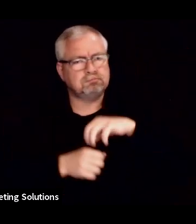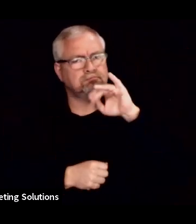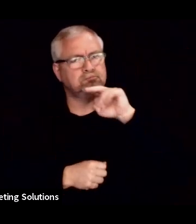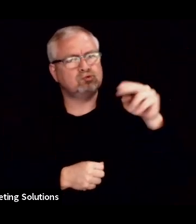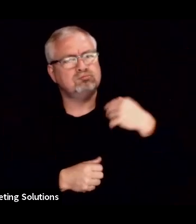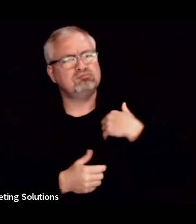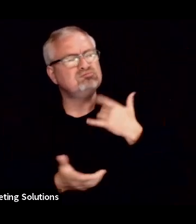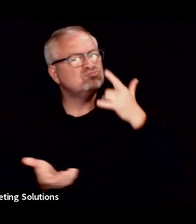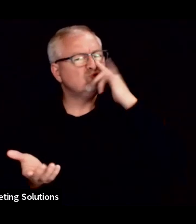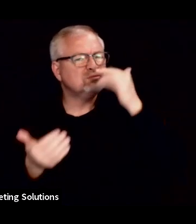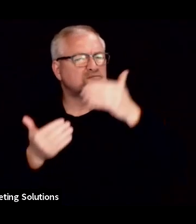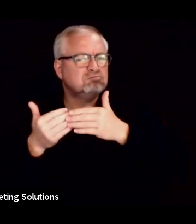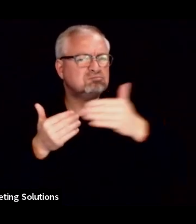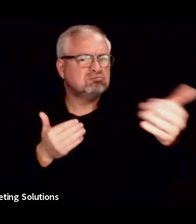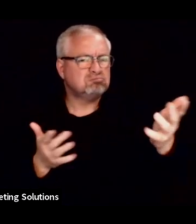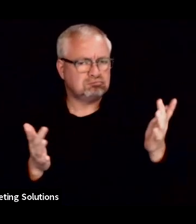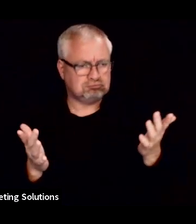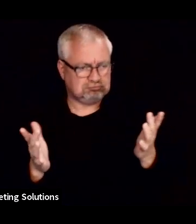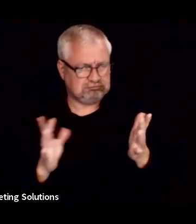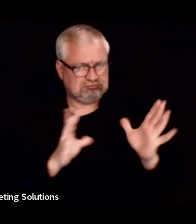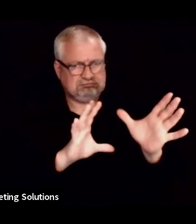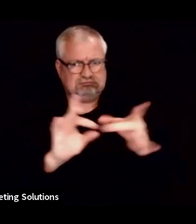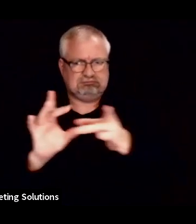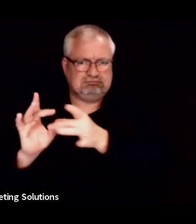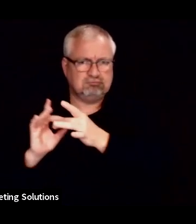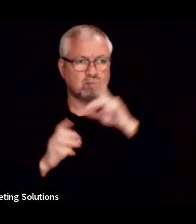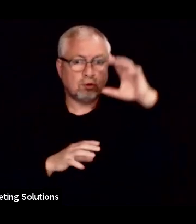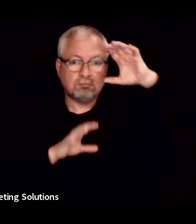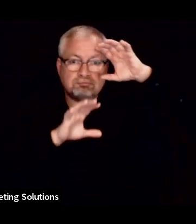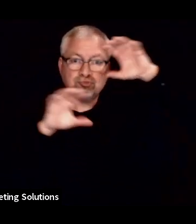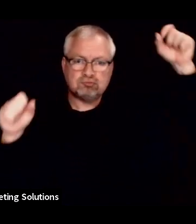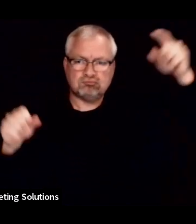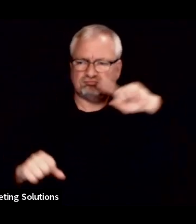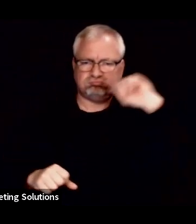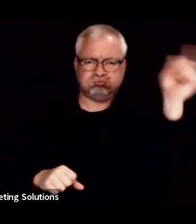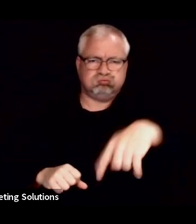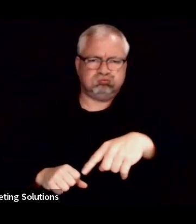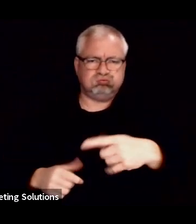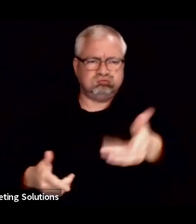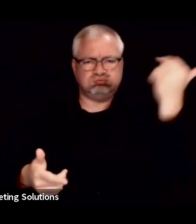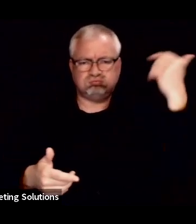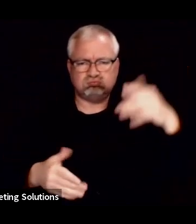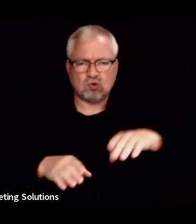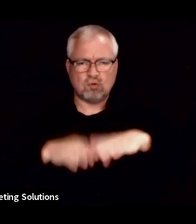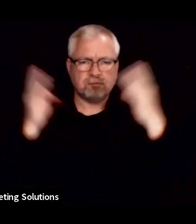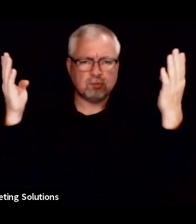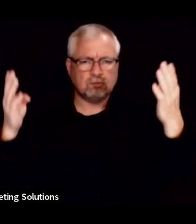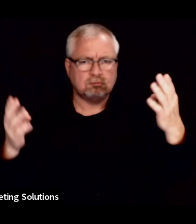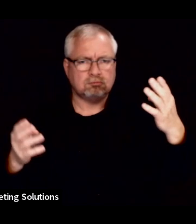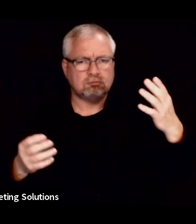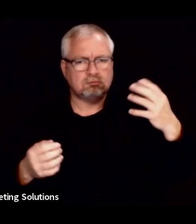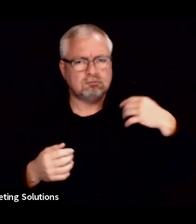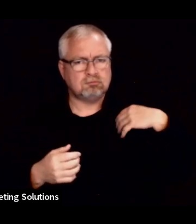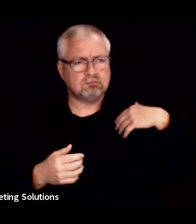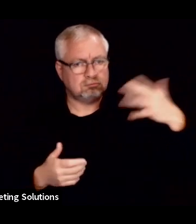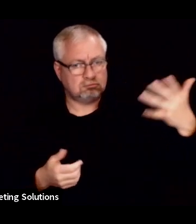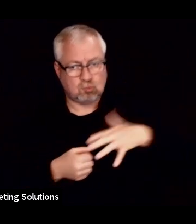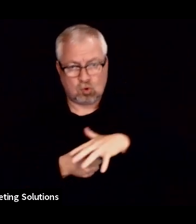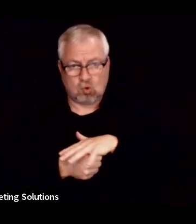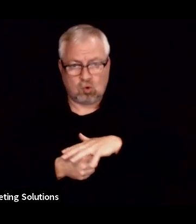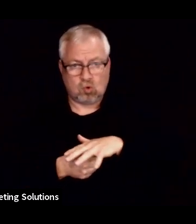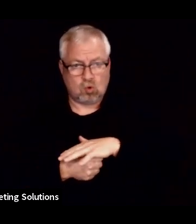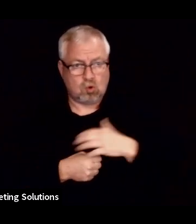that the president made this morning about demanding that they be reopened, and that if local officials don't override them, that has at